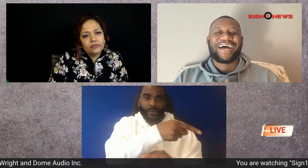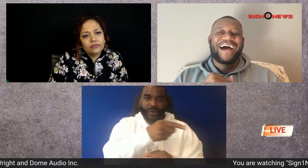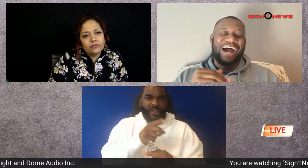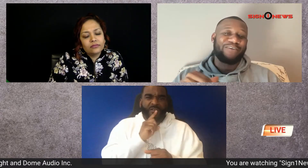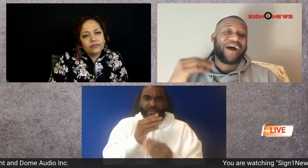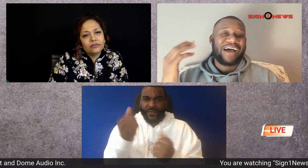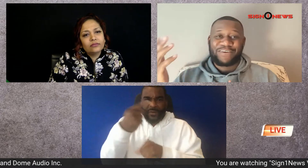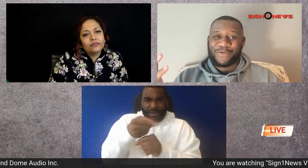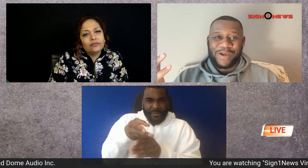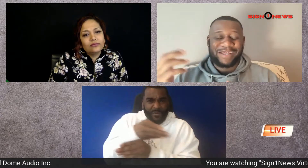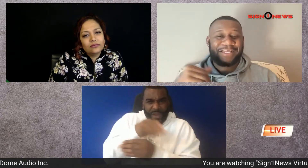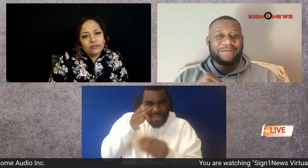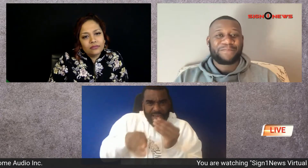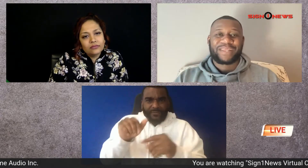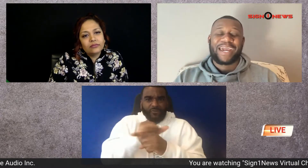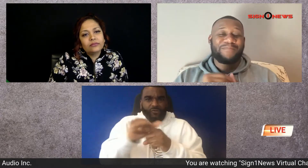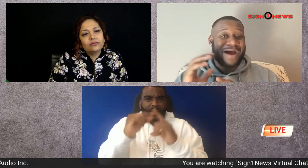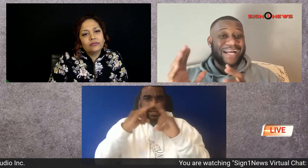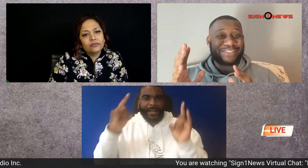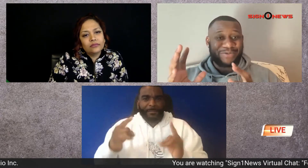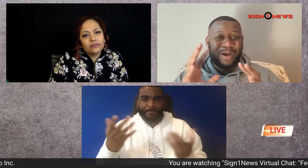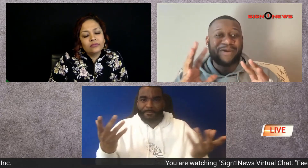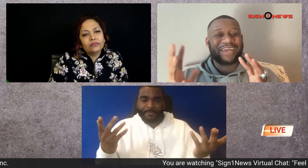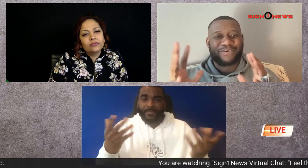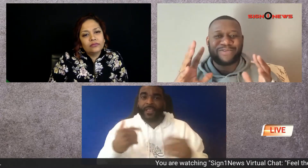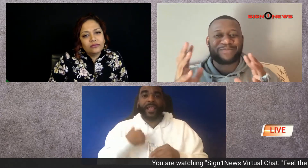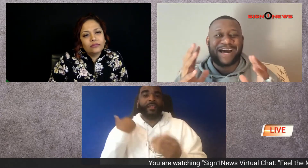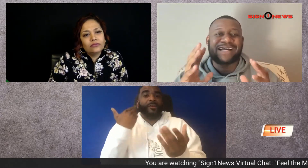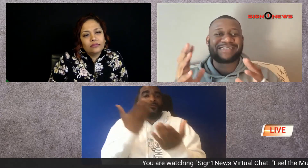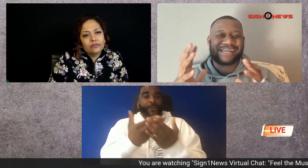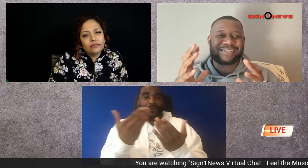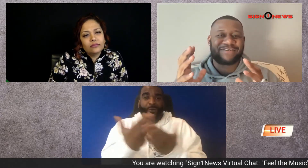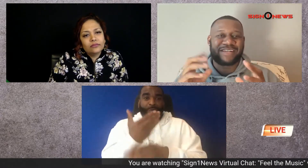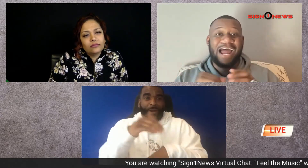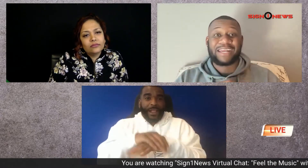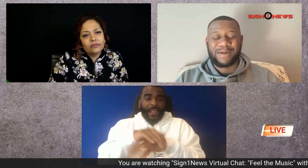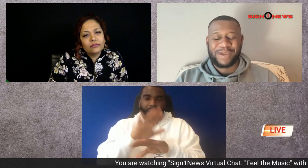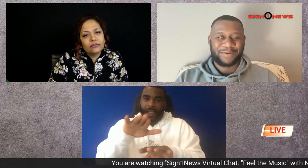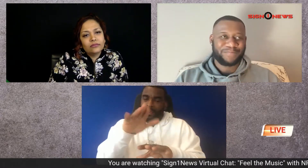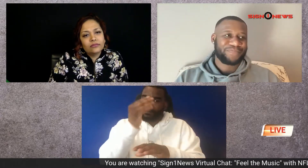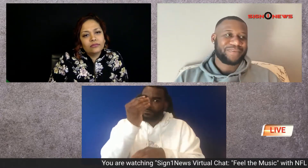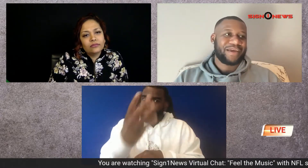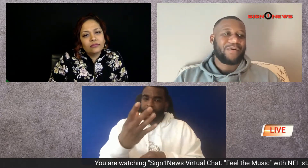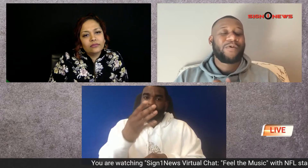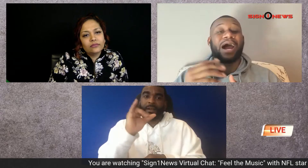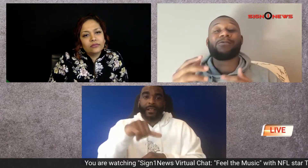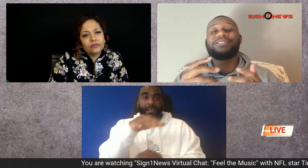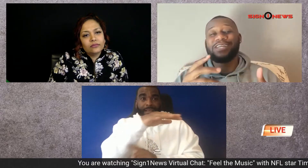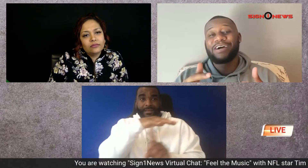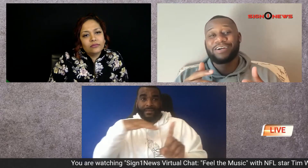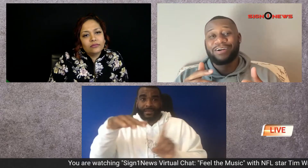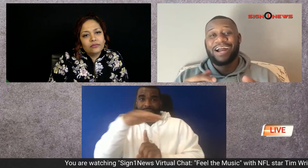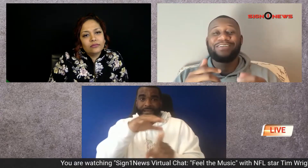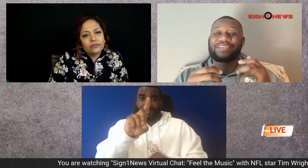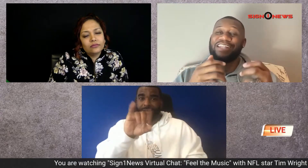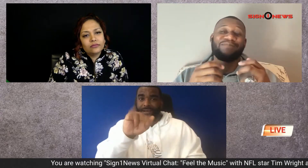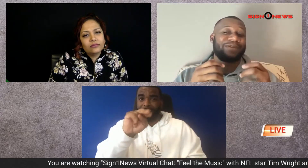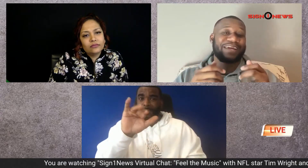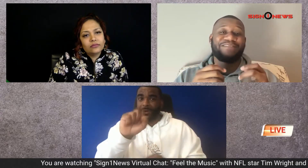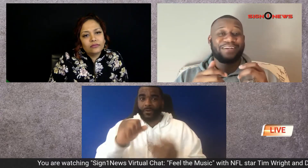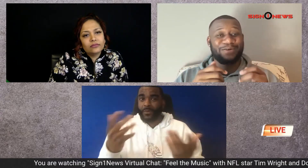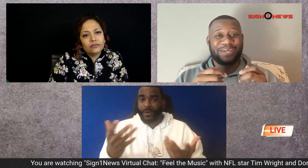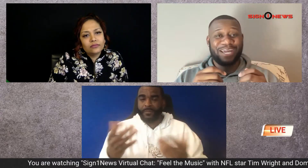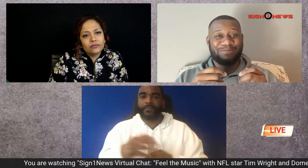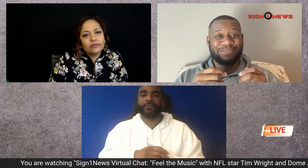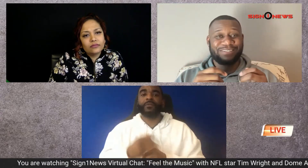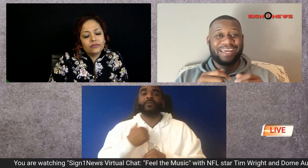so I arrive in New England, and mind you, I'm going to give you some context of the dynamic. When I was younger, I used to love